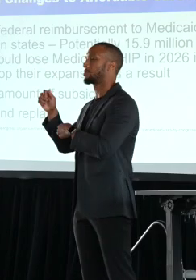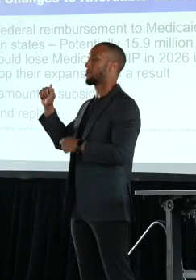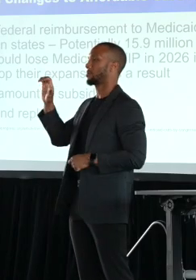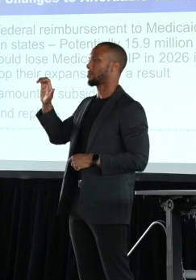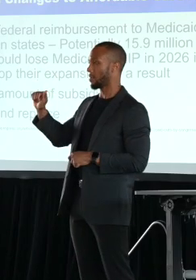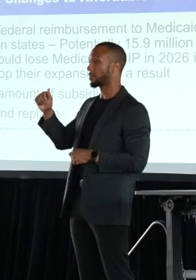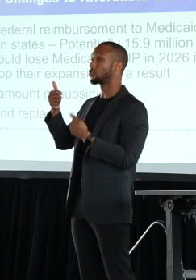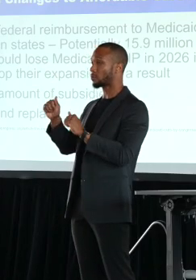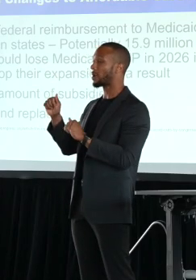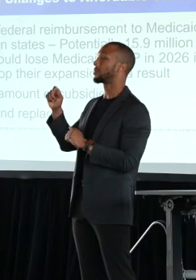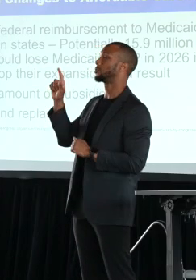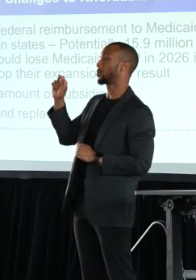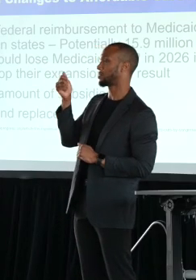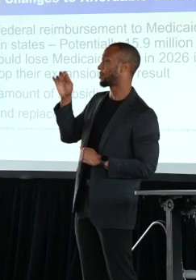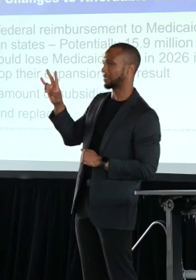Also,